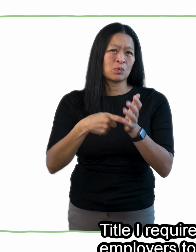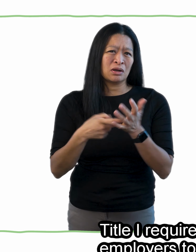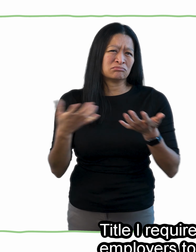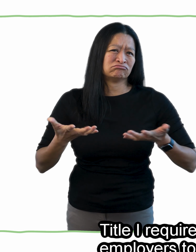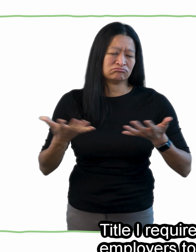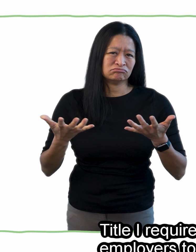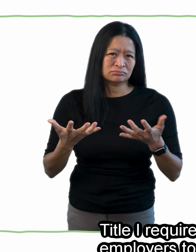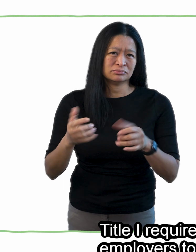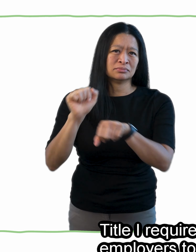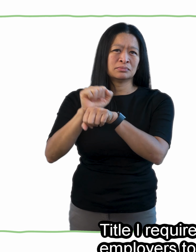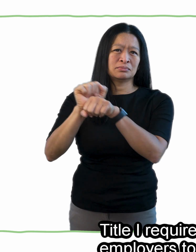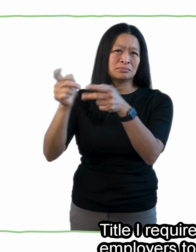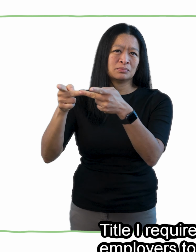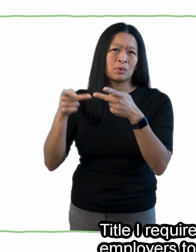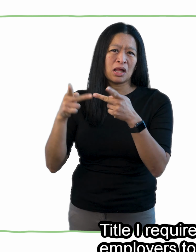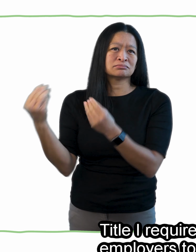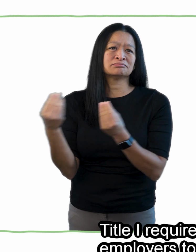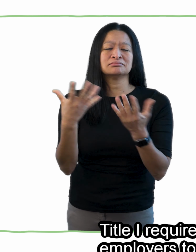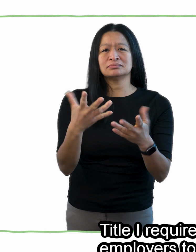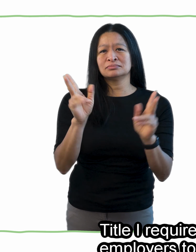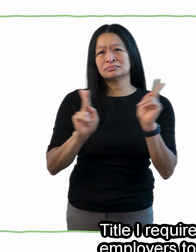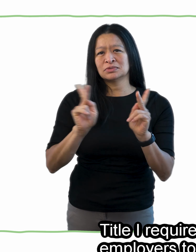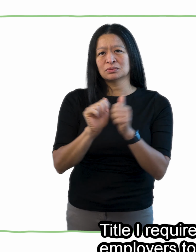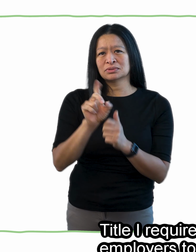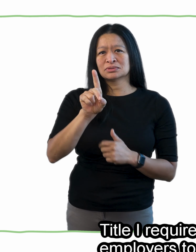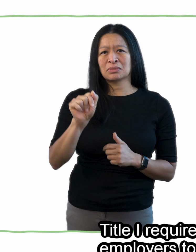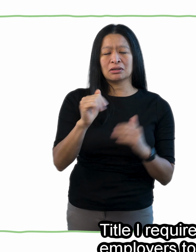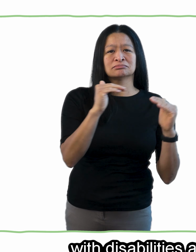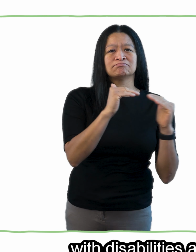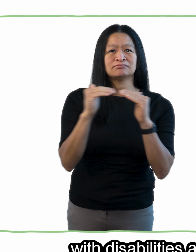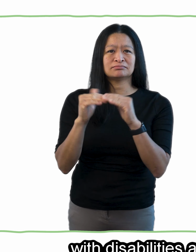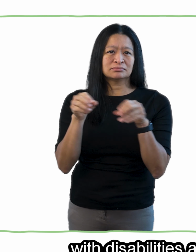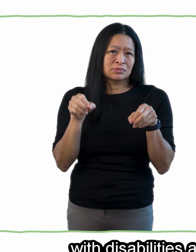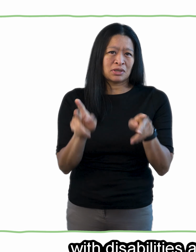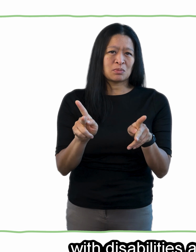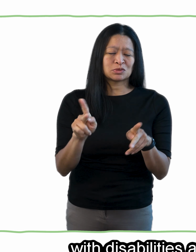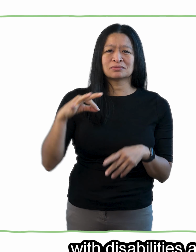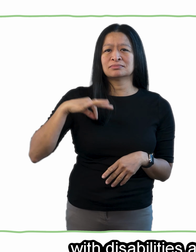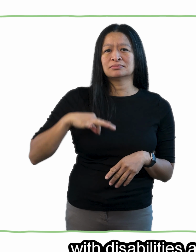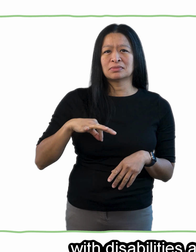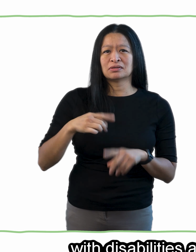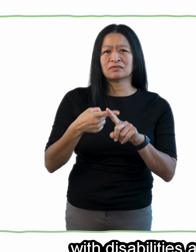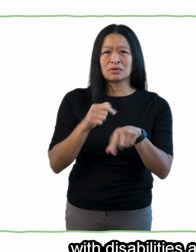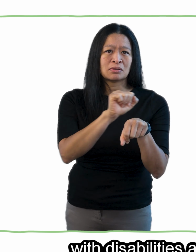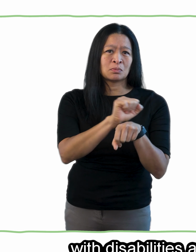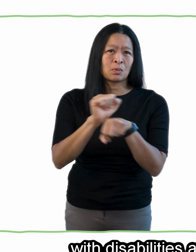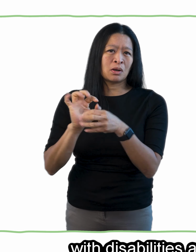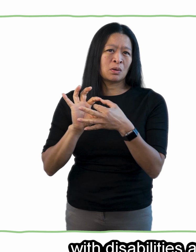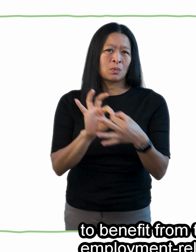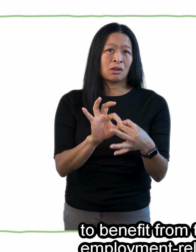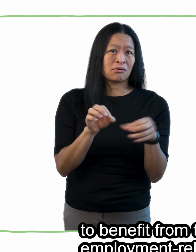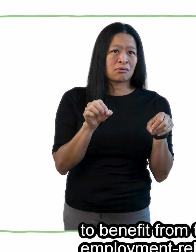Title I requires employers to provide people with disabilities an equal opportunity to benefit from